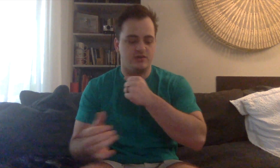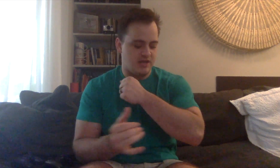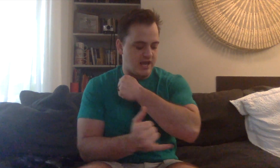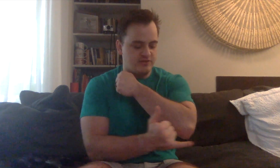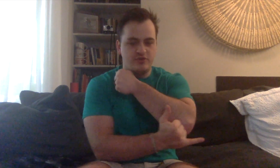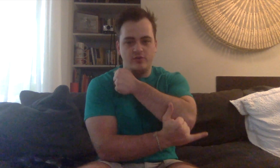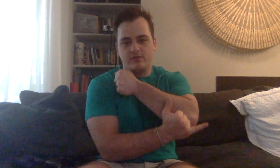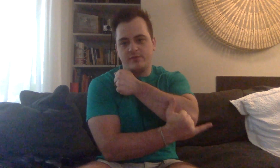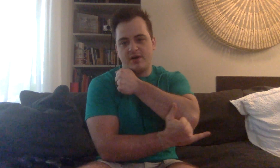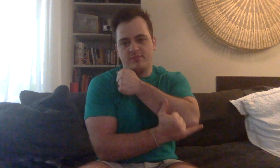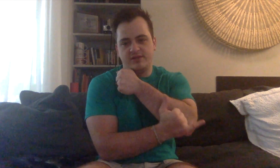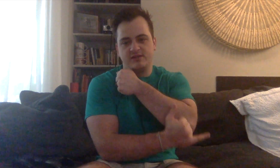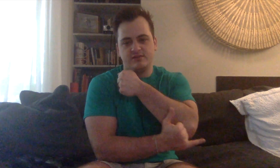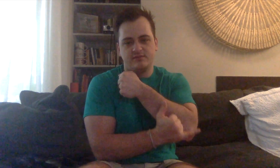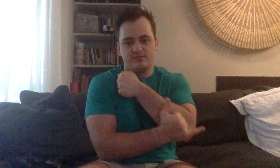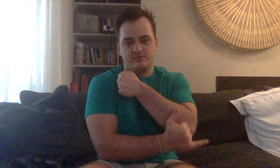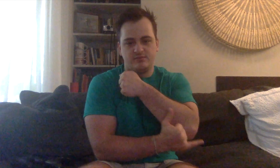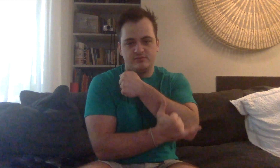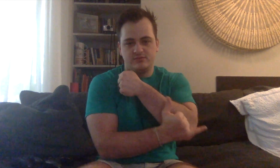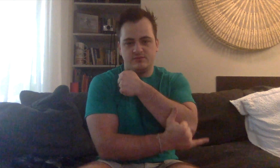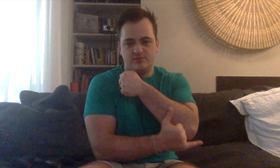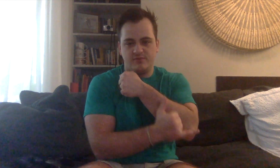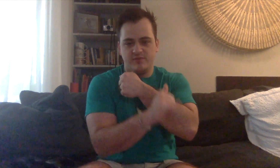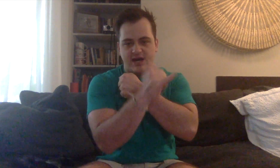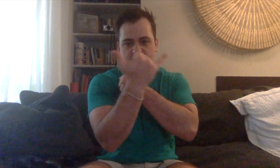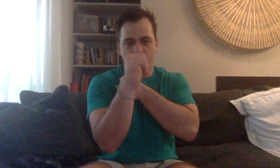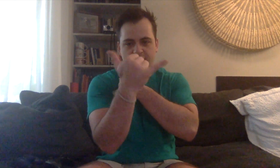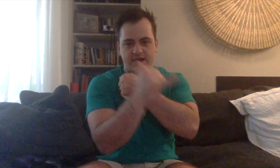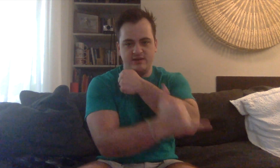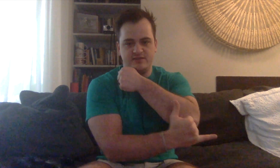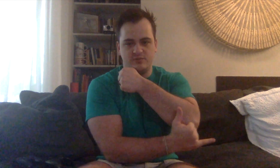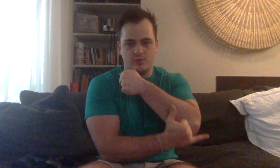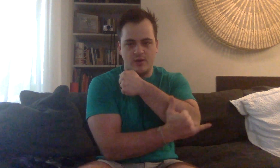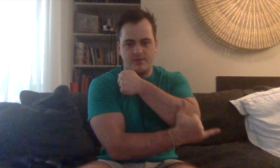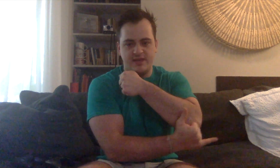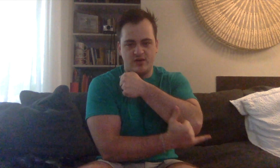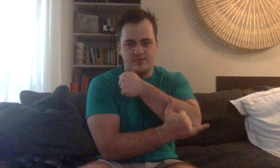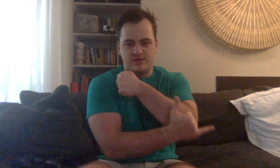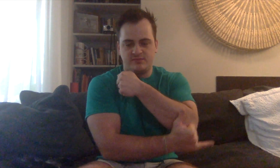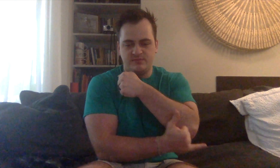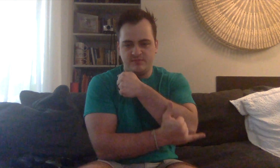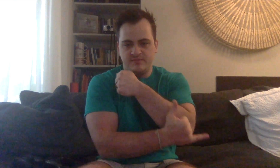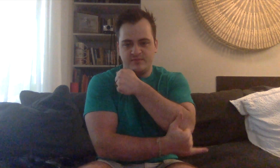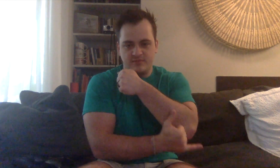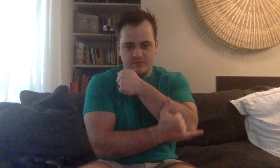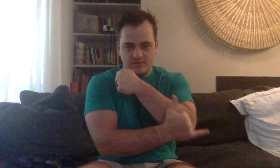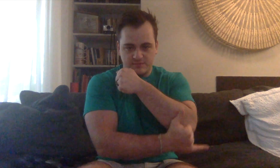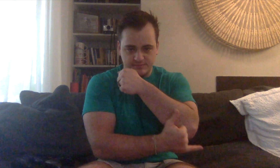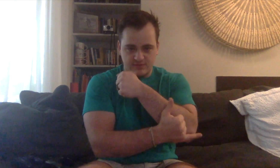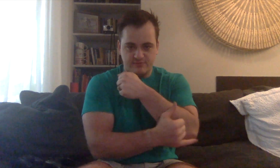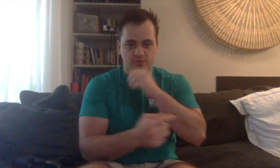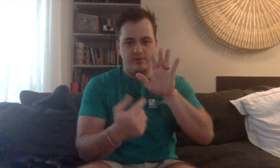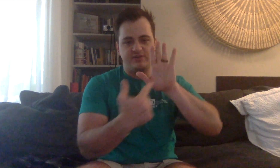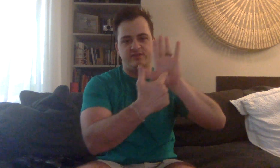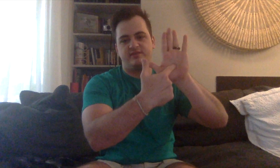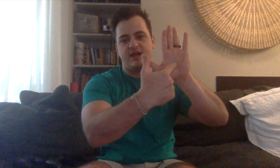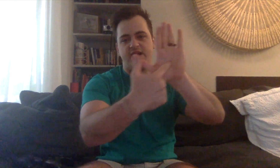And to the republic, remember we got our Y's and we're rubbing the elbow, for which it